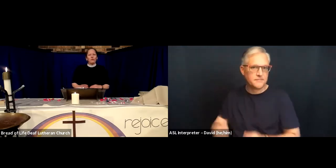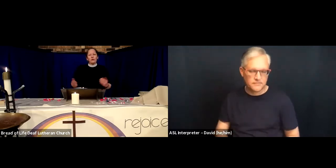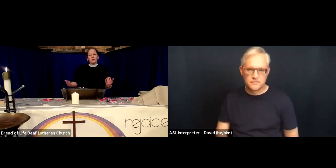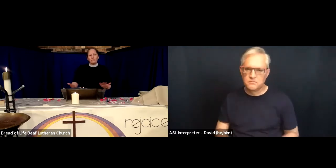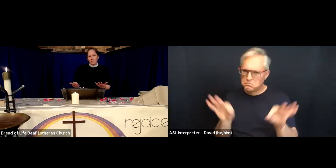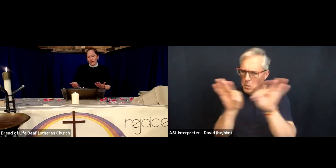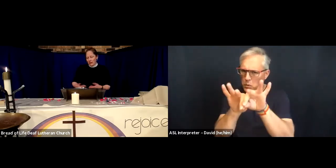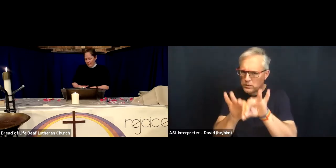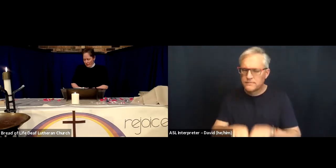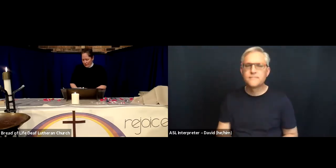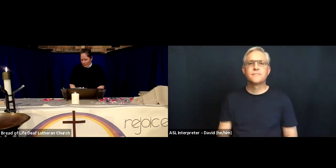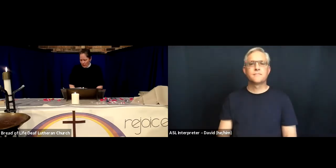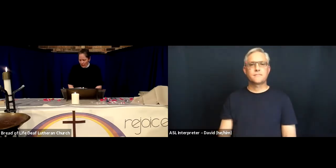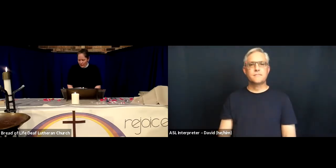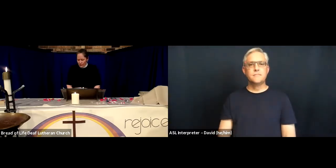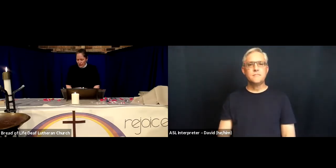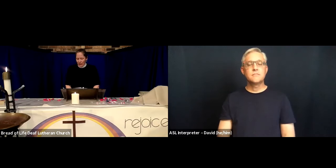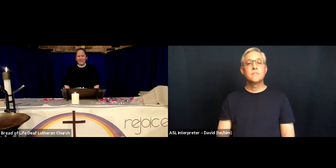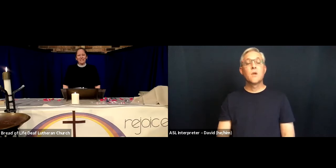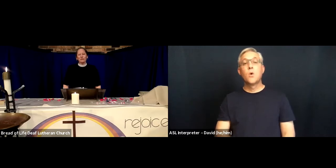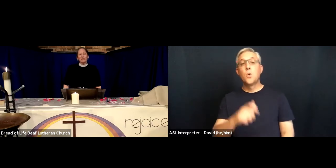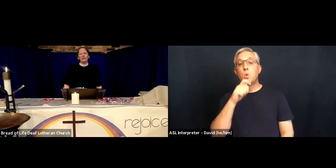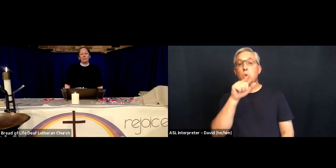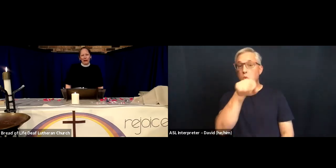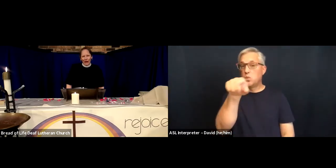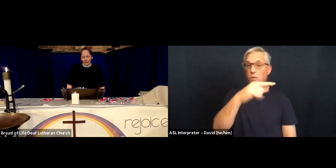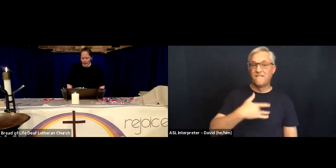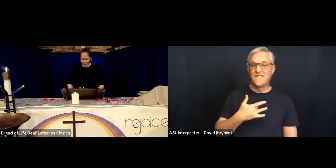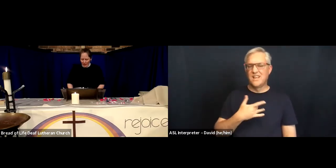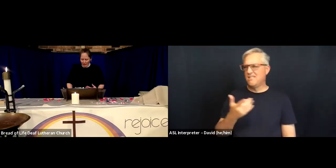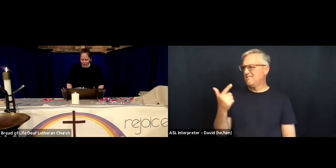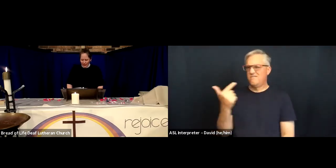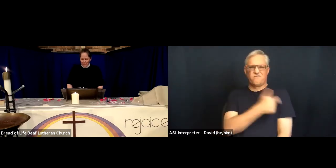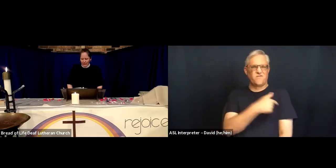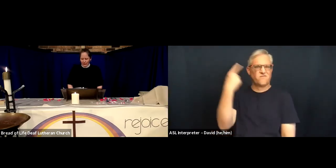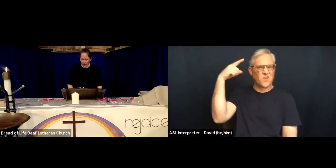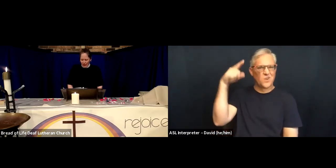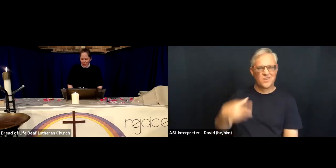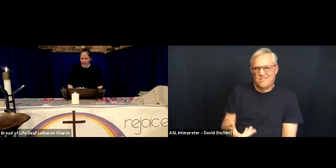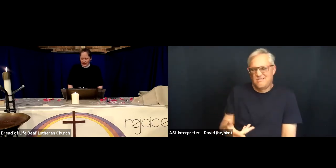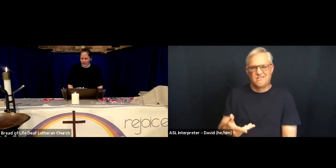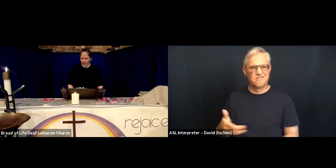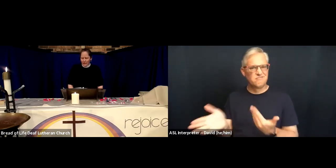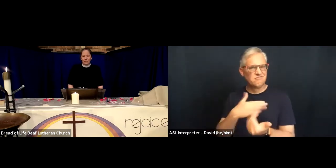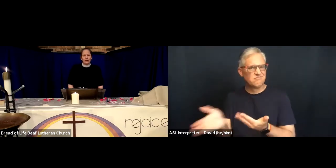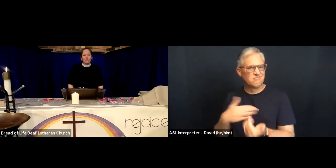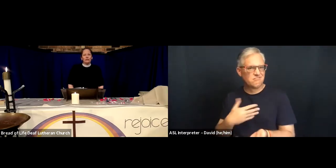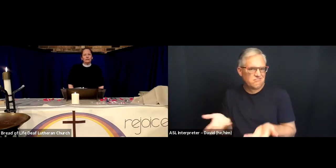And for any of those among us who think it doesn't really matter if they get vaccinated or not,